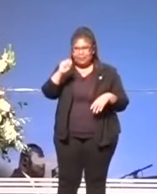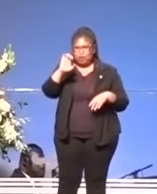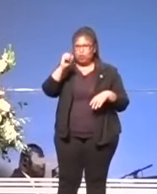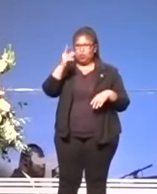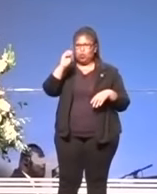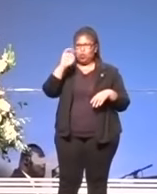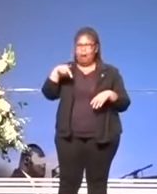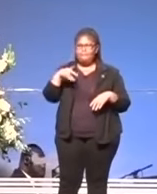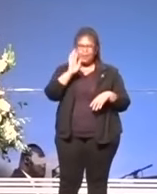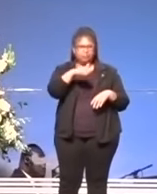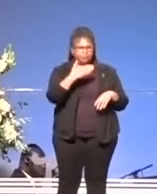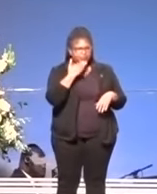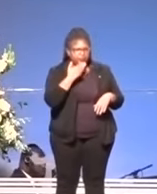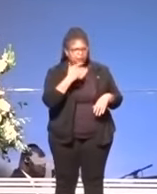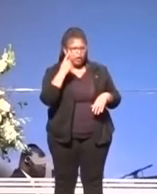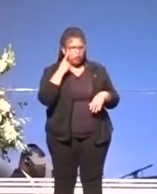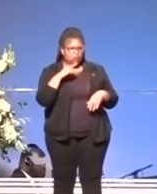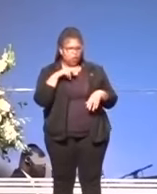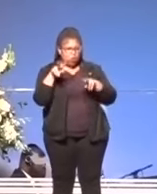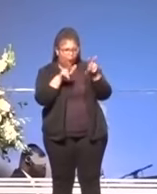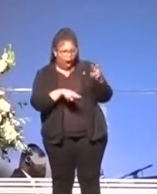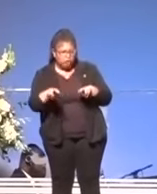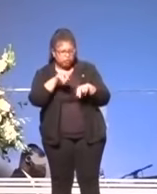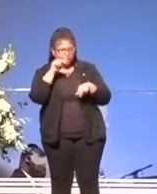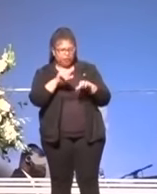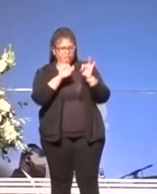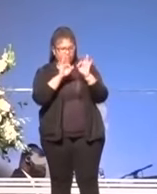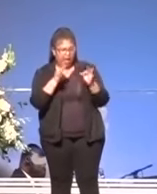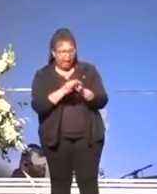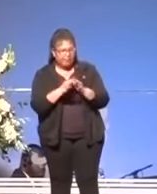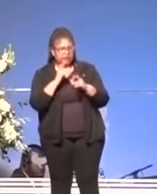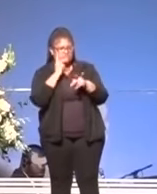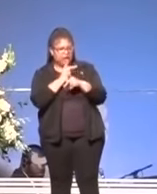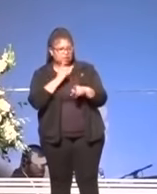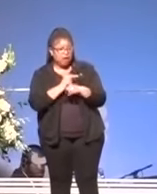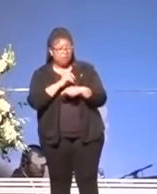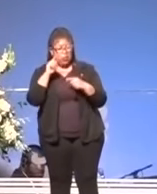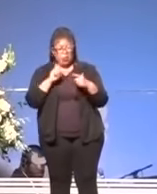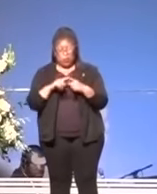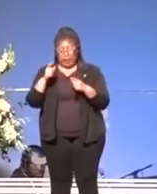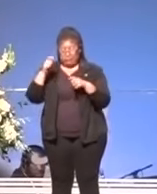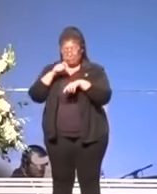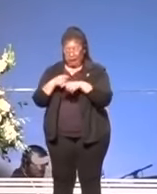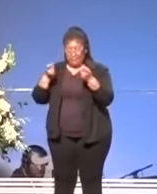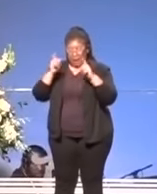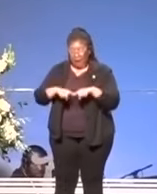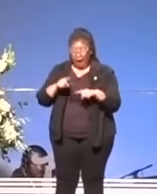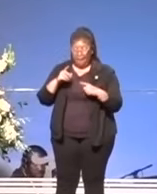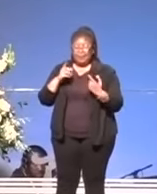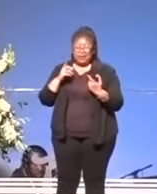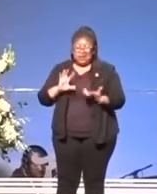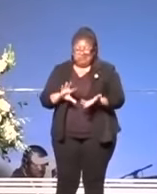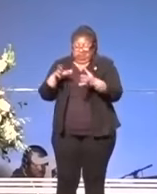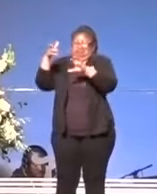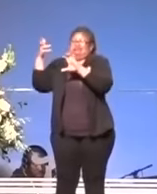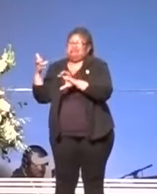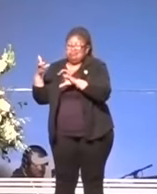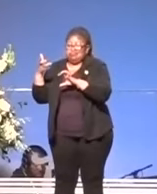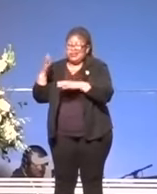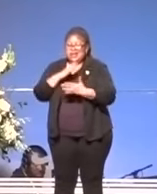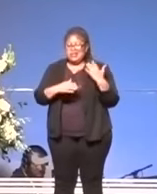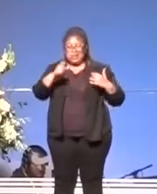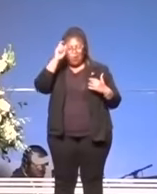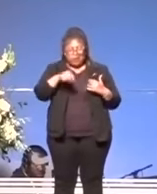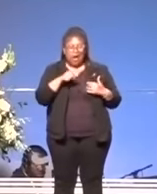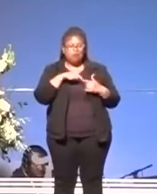this family in times of devastation. Someone has to stand up and take the lead. And thank God that you have done that